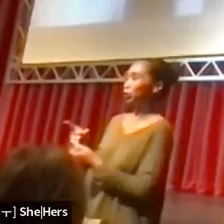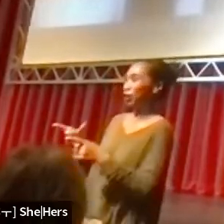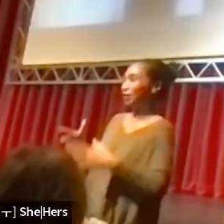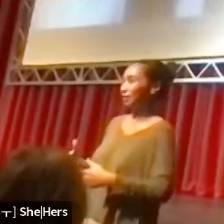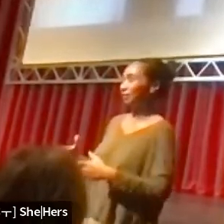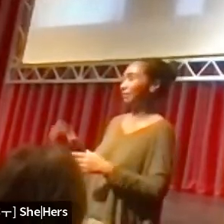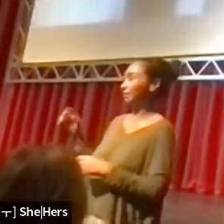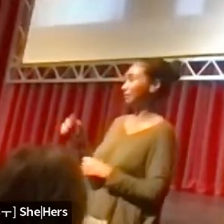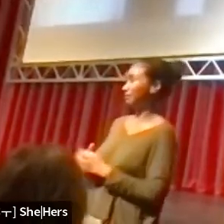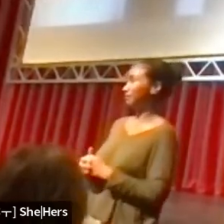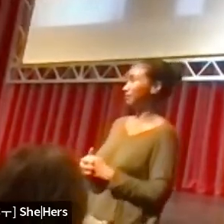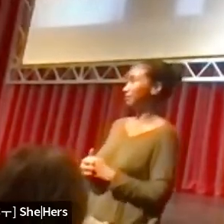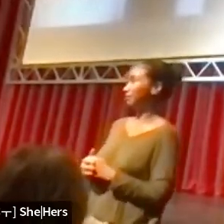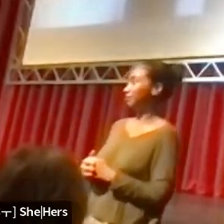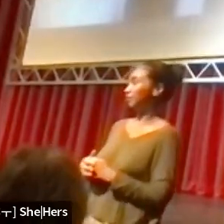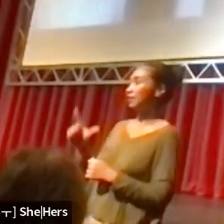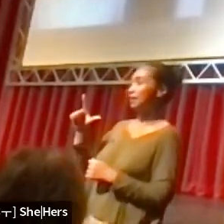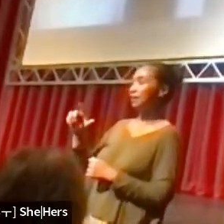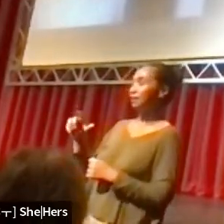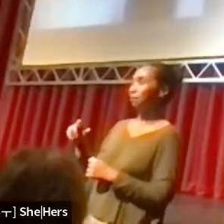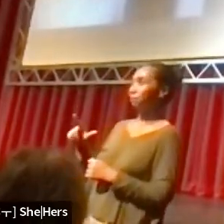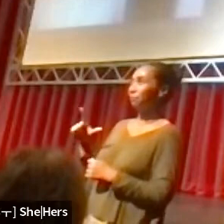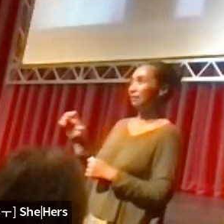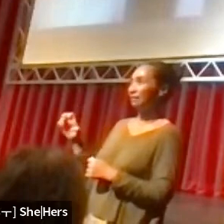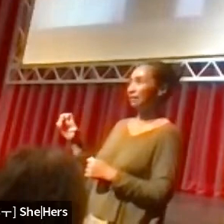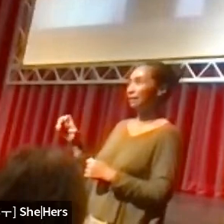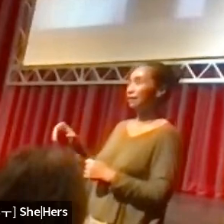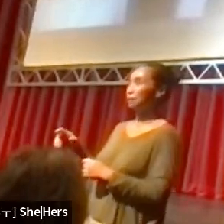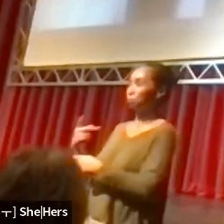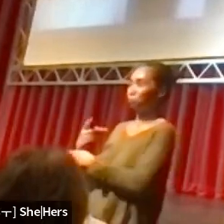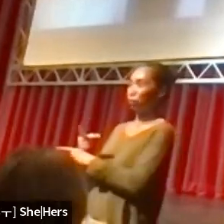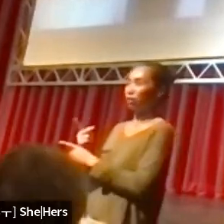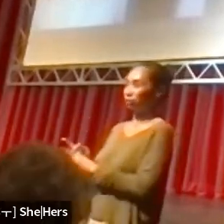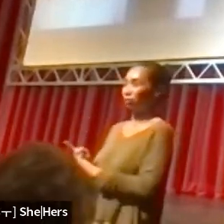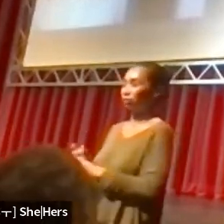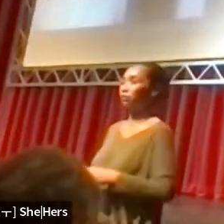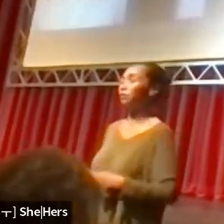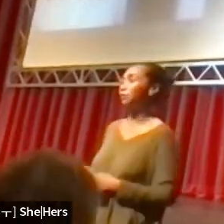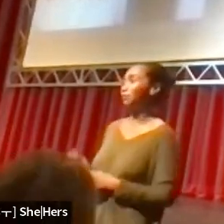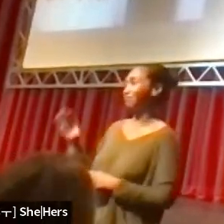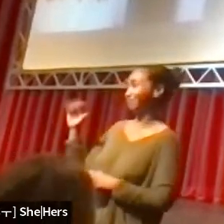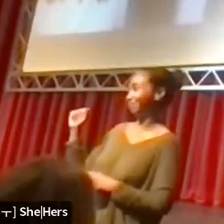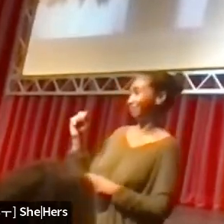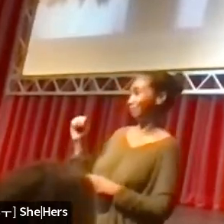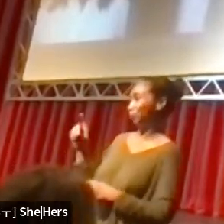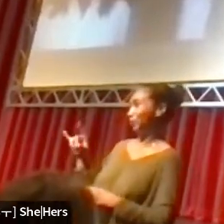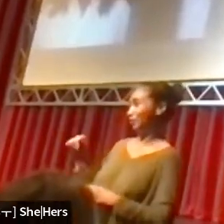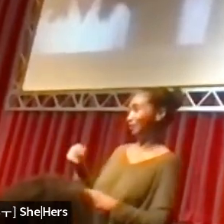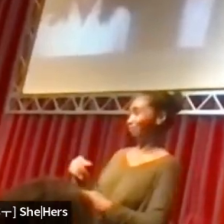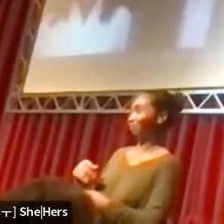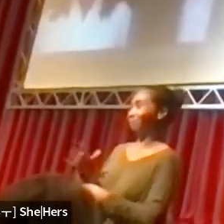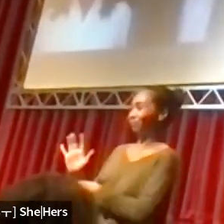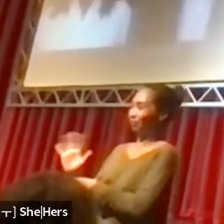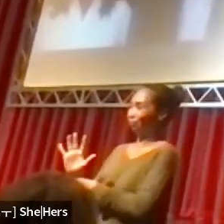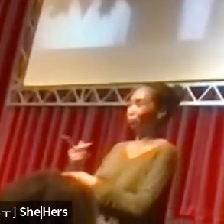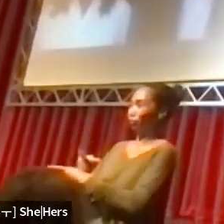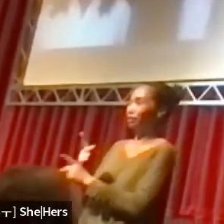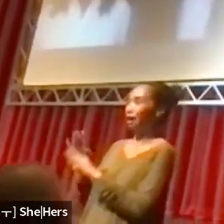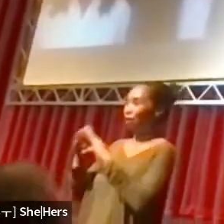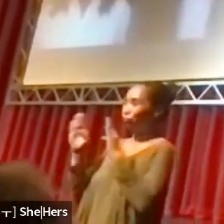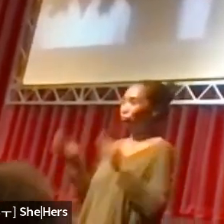Kenny, lead IKEN Soul Productions, a Cambodian Samoan theatre and film production house in